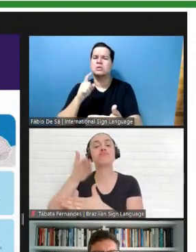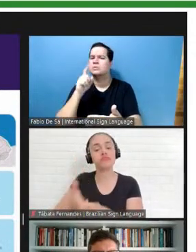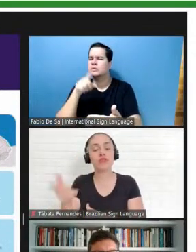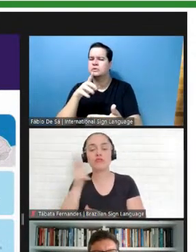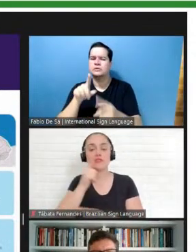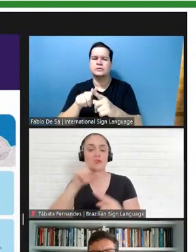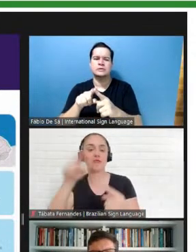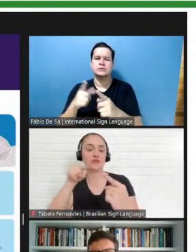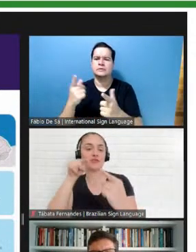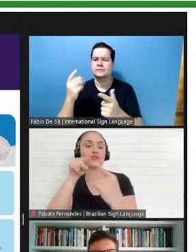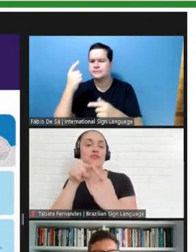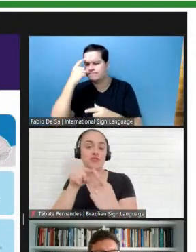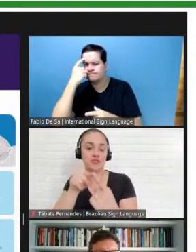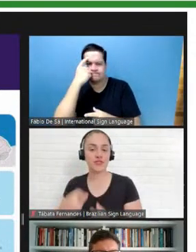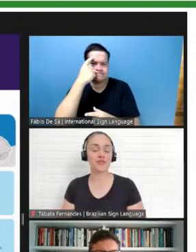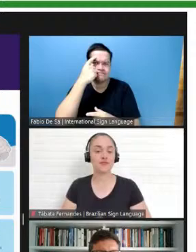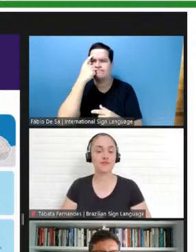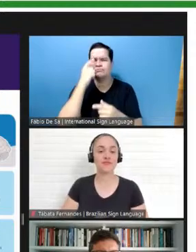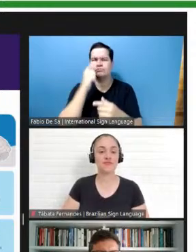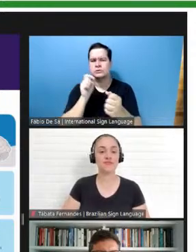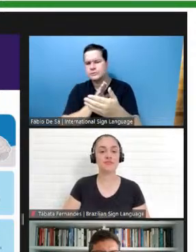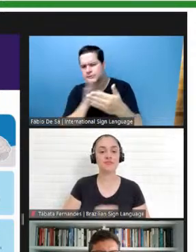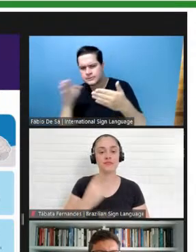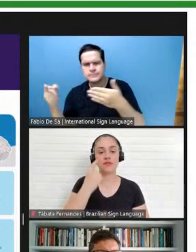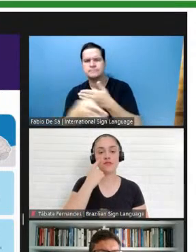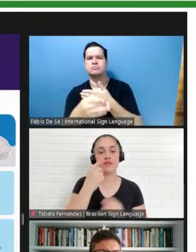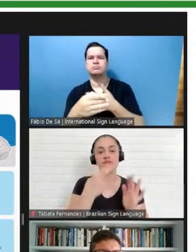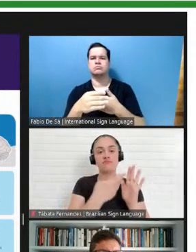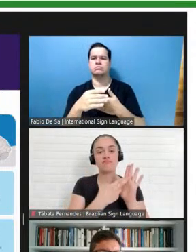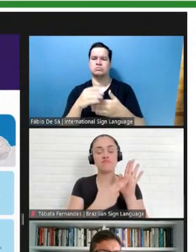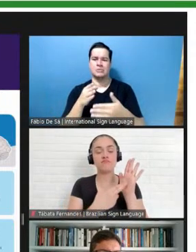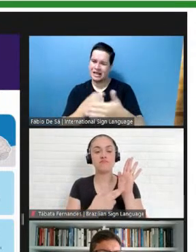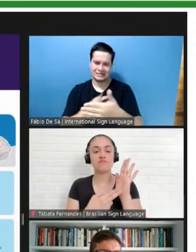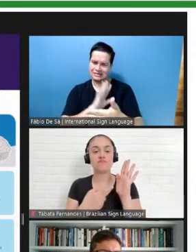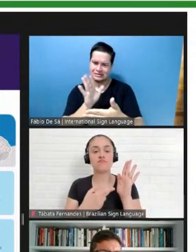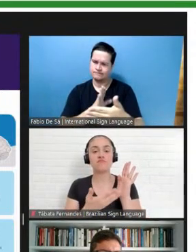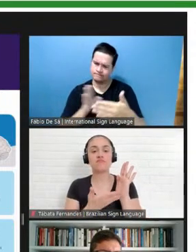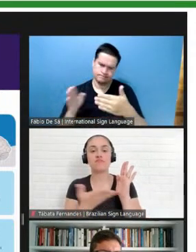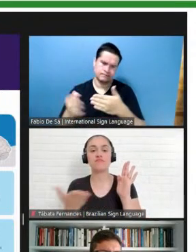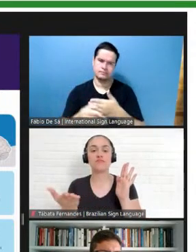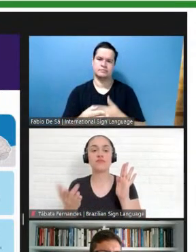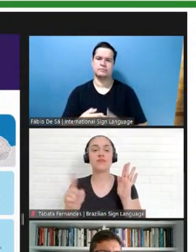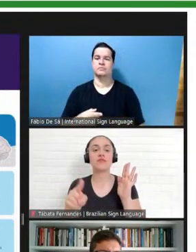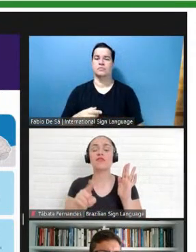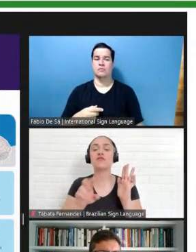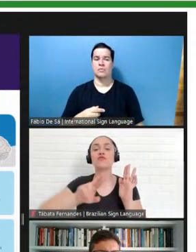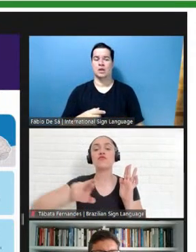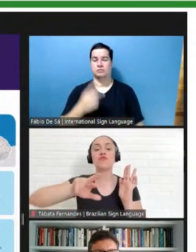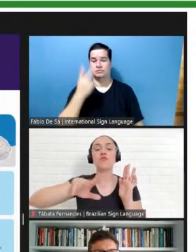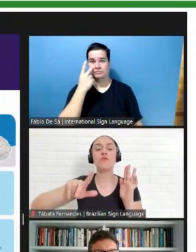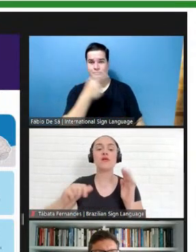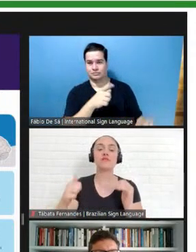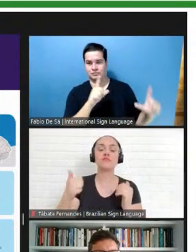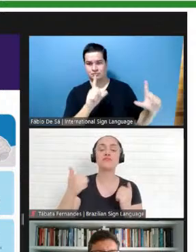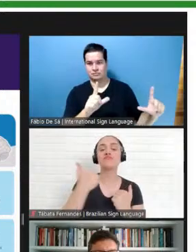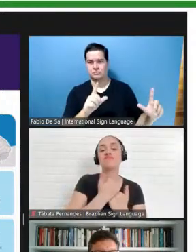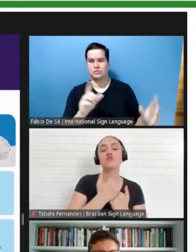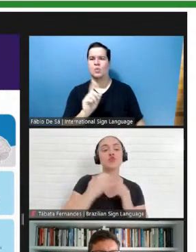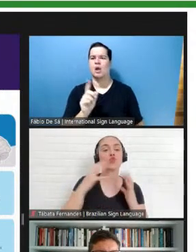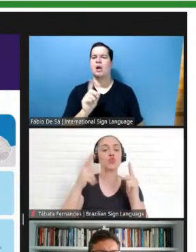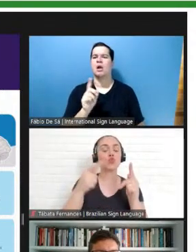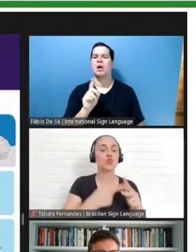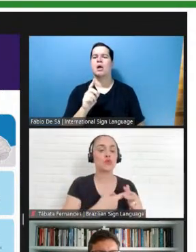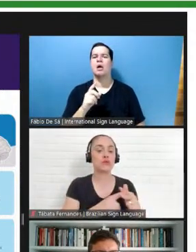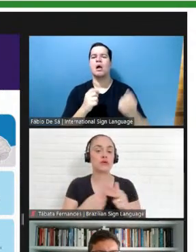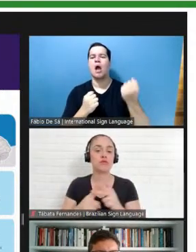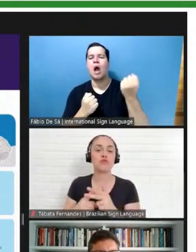So I think of the UDL guidelines as not a replacement for all of the instructional tools, including technology